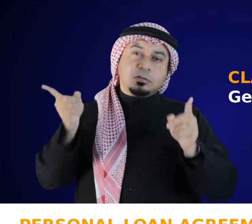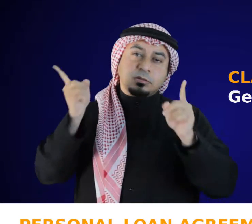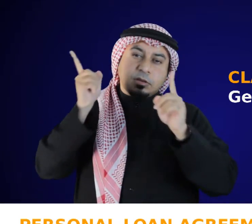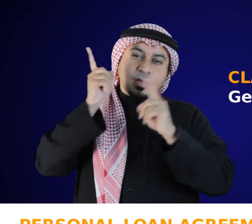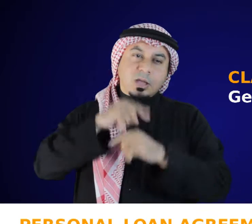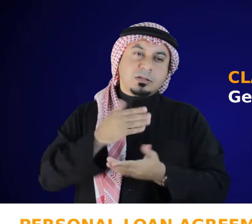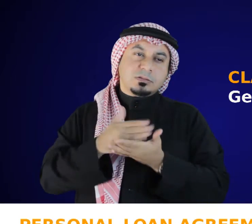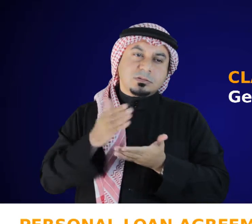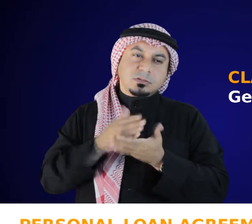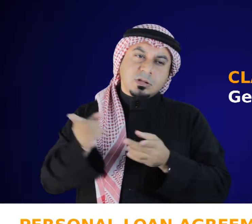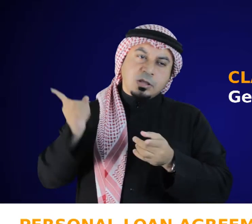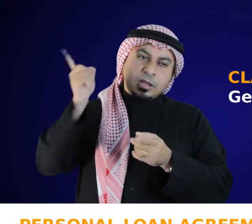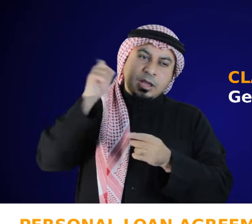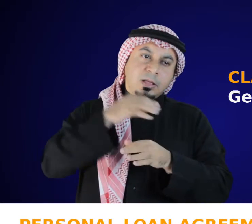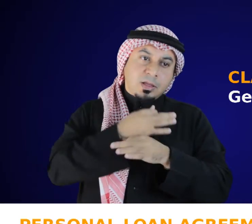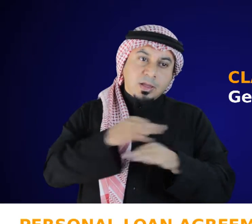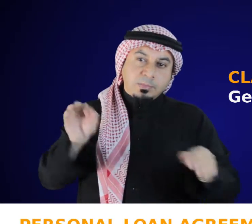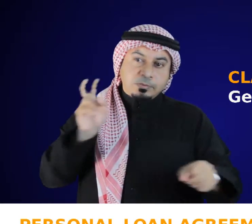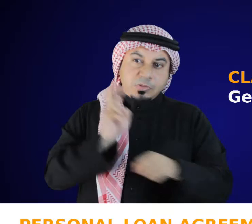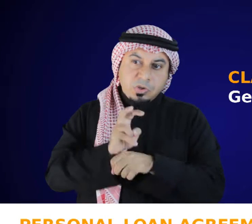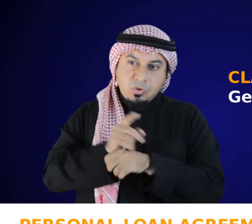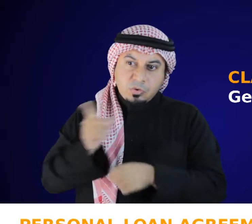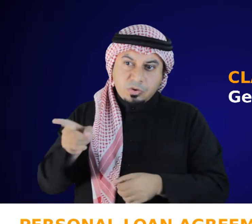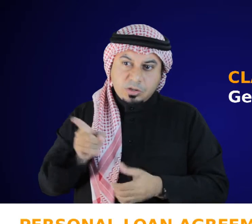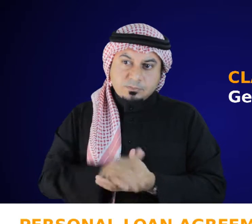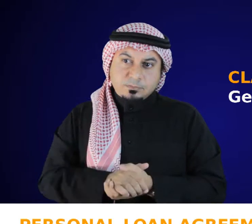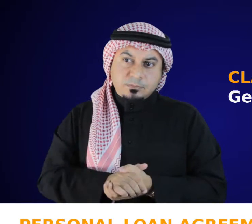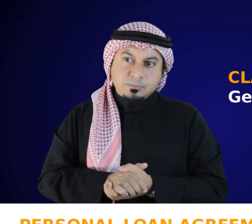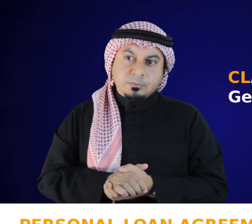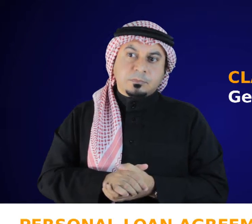commissions, expenses, and any other fees.